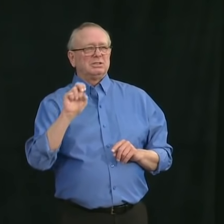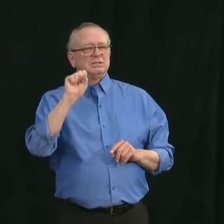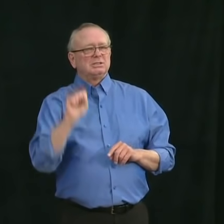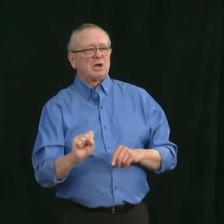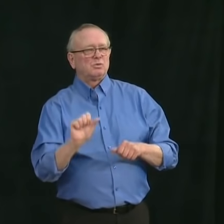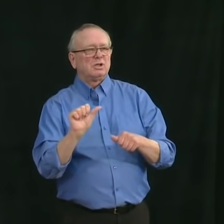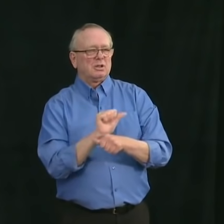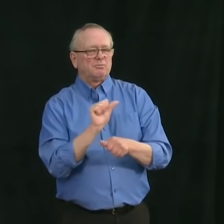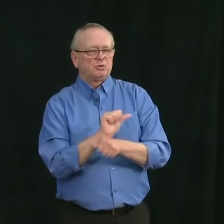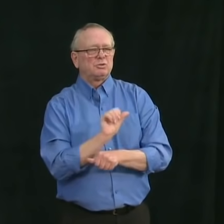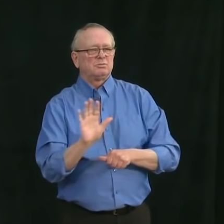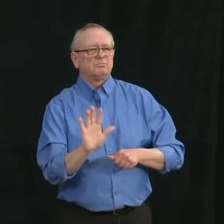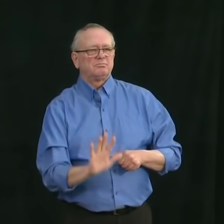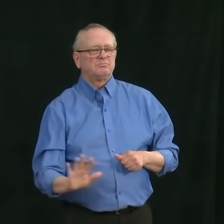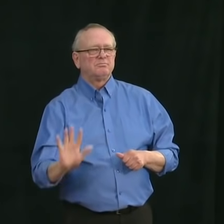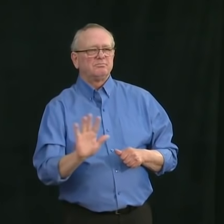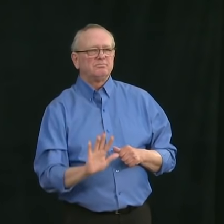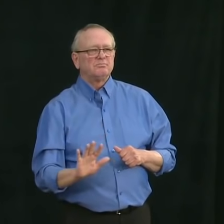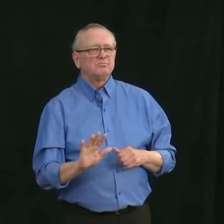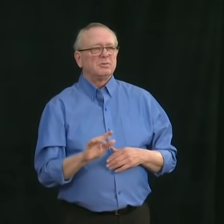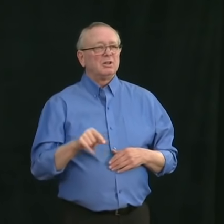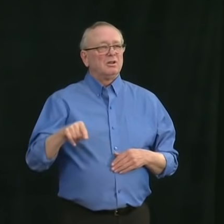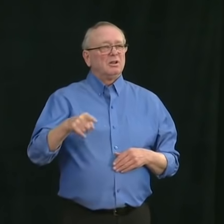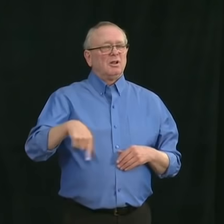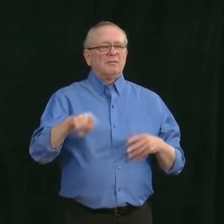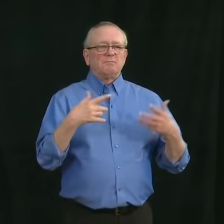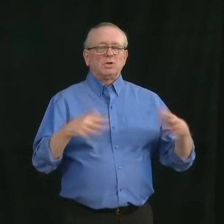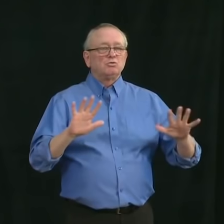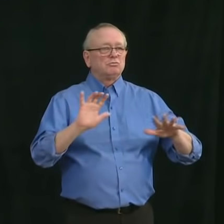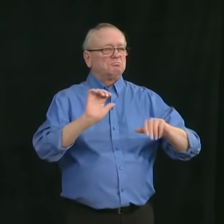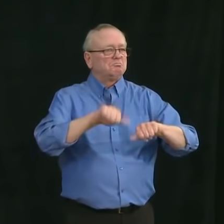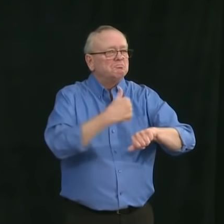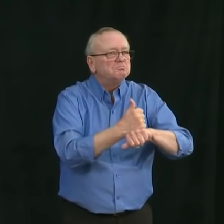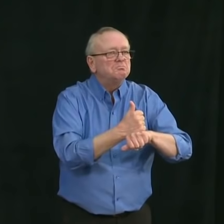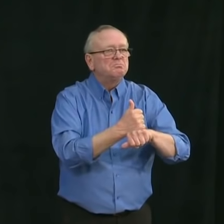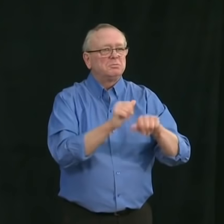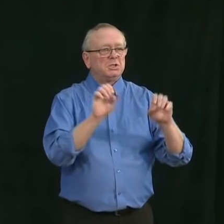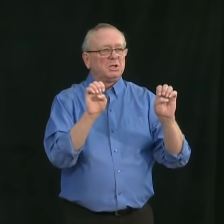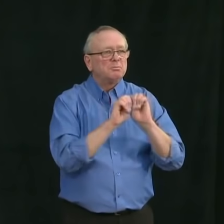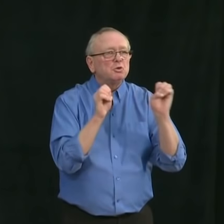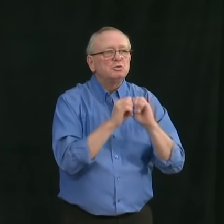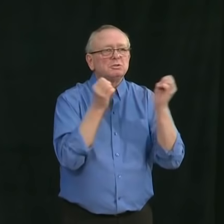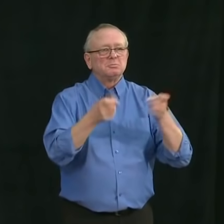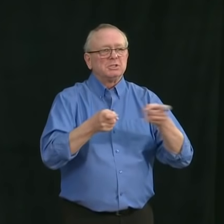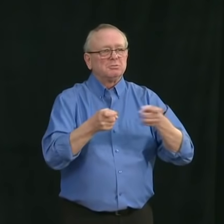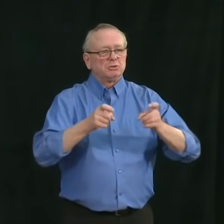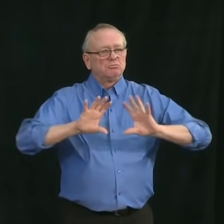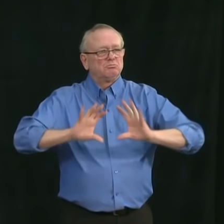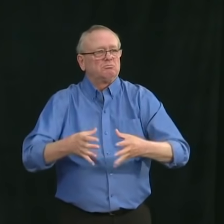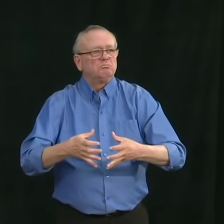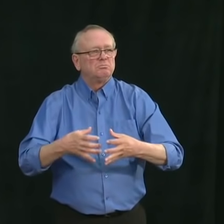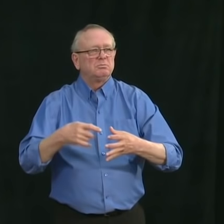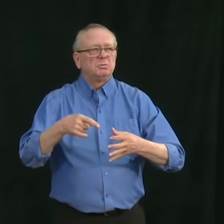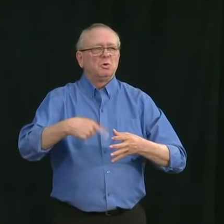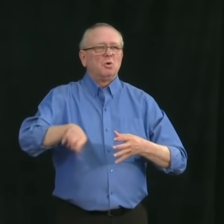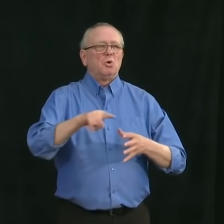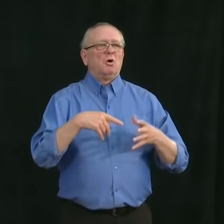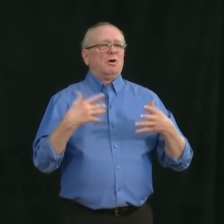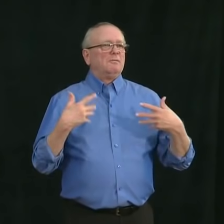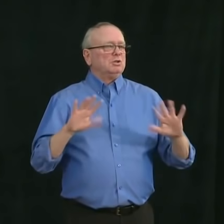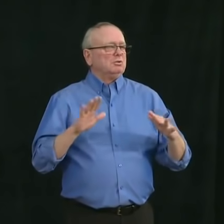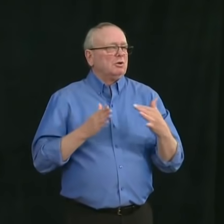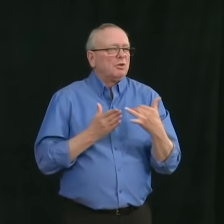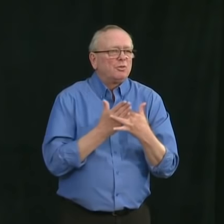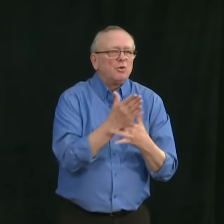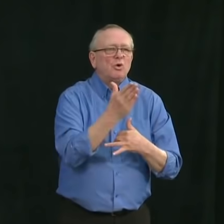experienced emergency management team in place that managed through the 2013 southern Alberta floods. This experience meant this First